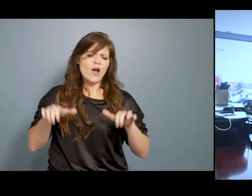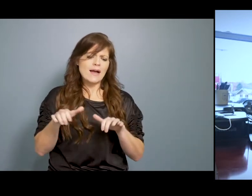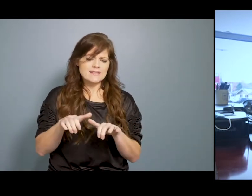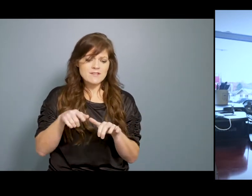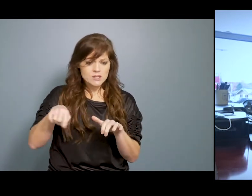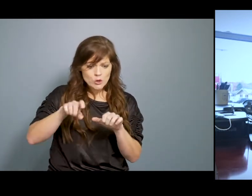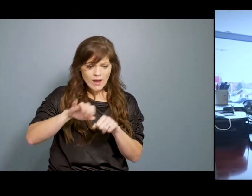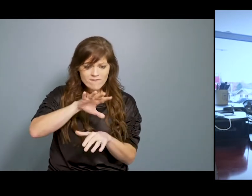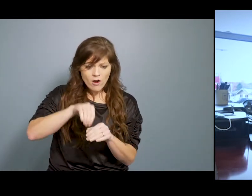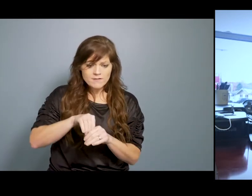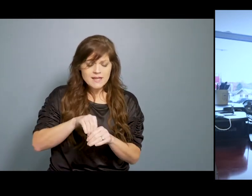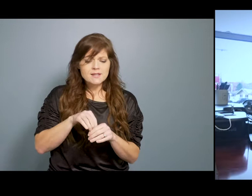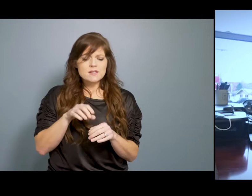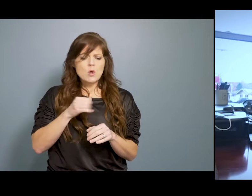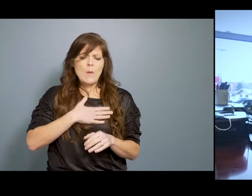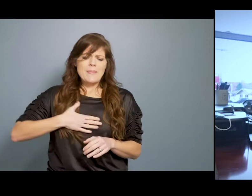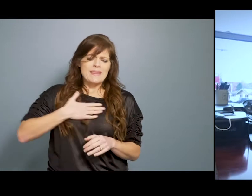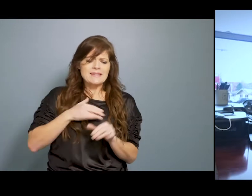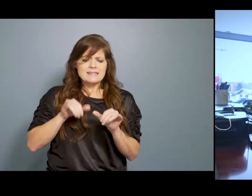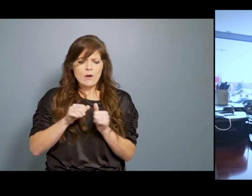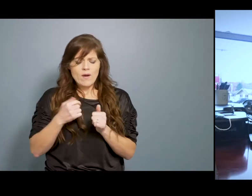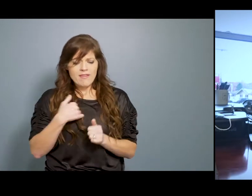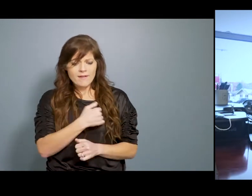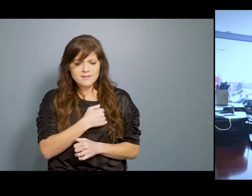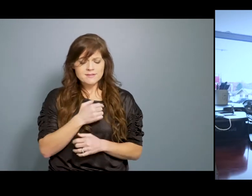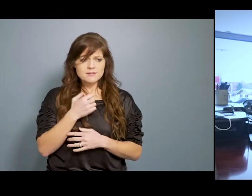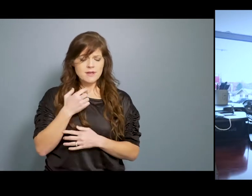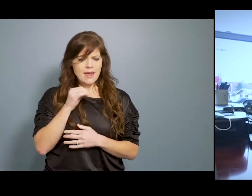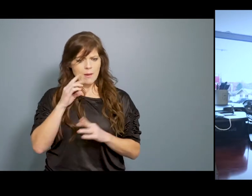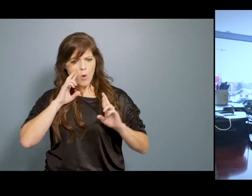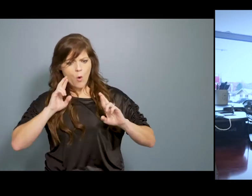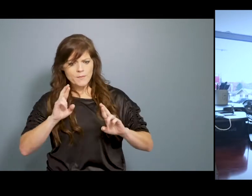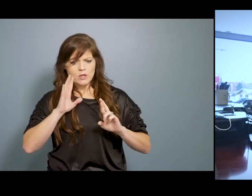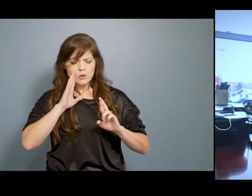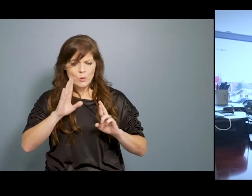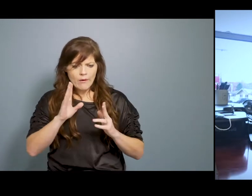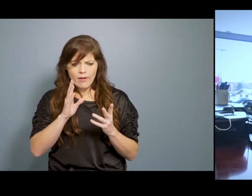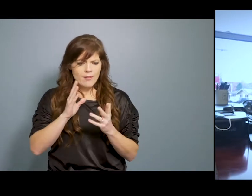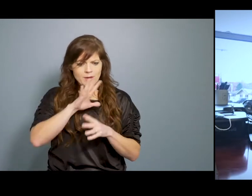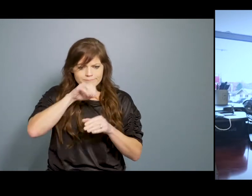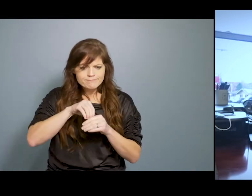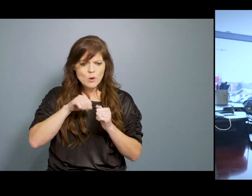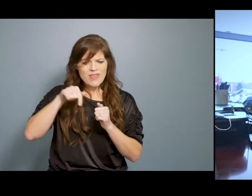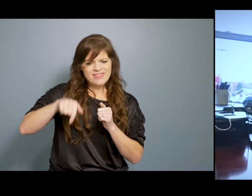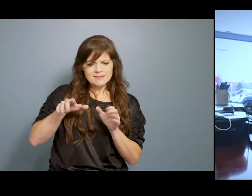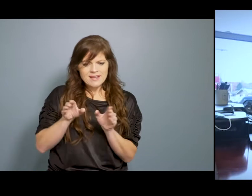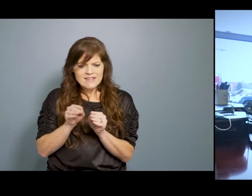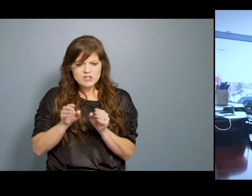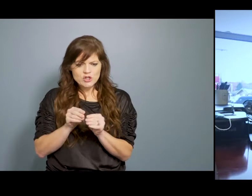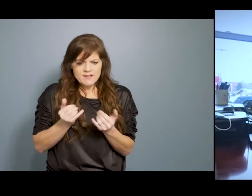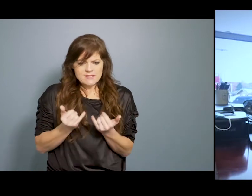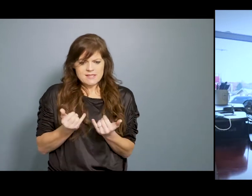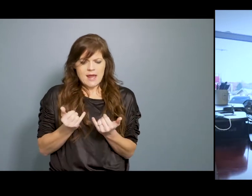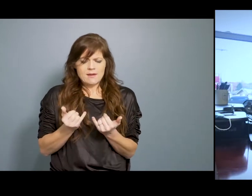hope that you will be able to walk away with some material coming out of this in-service activity today. Thank you so very much